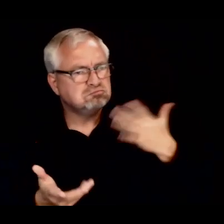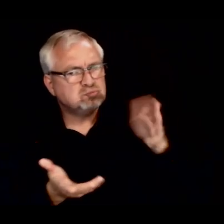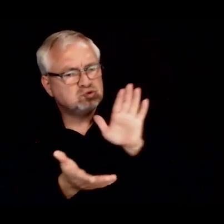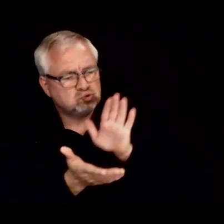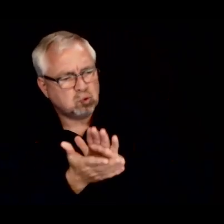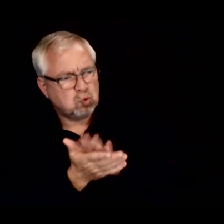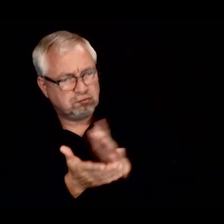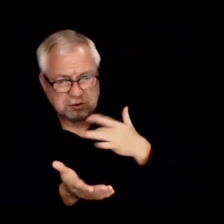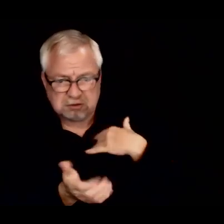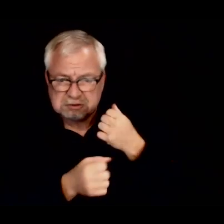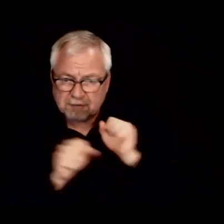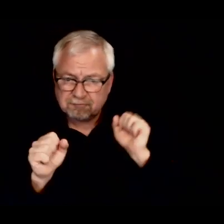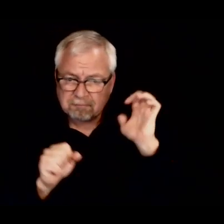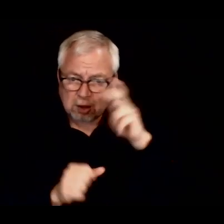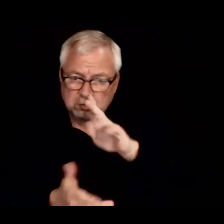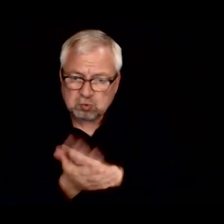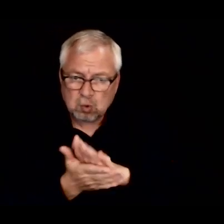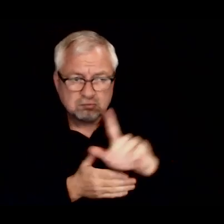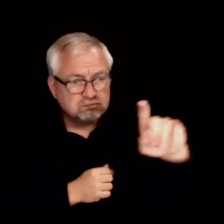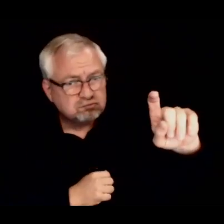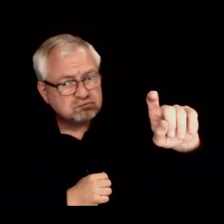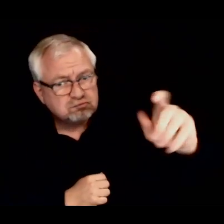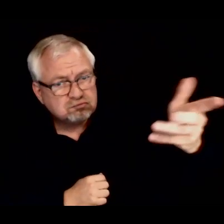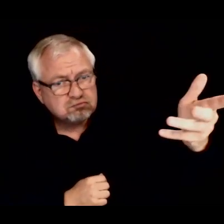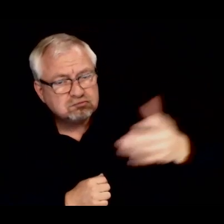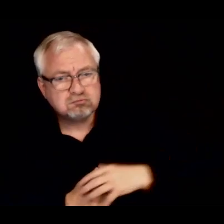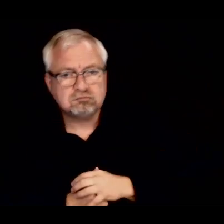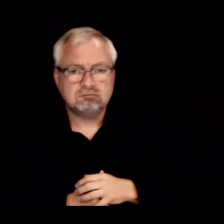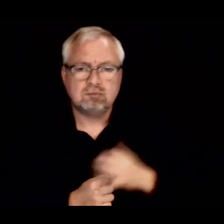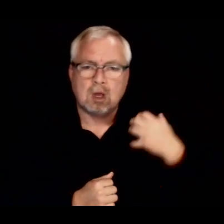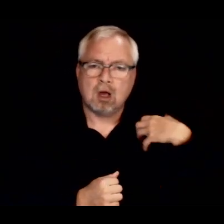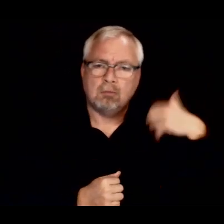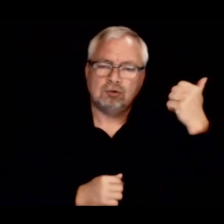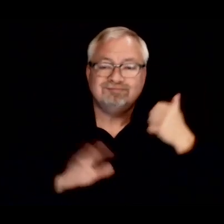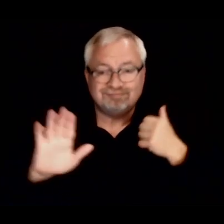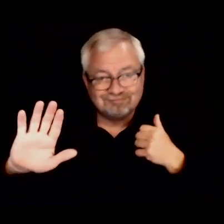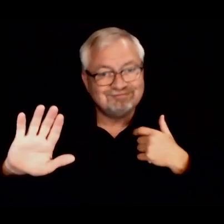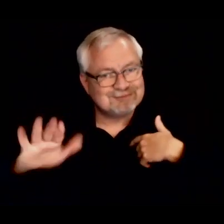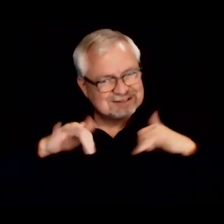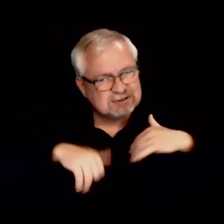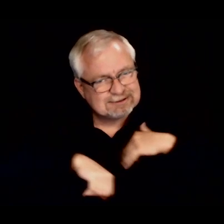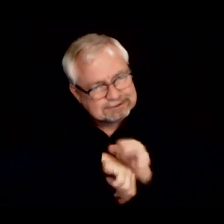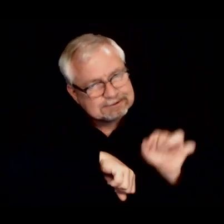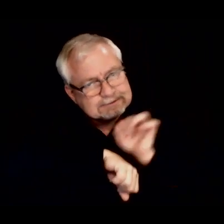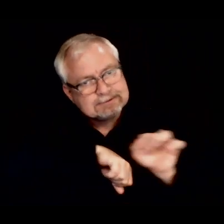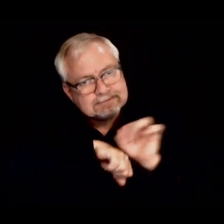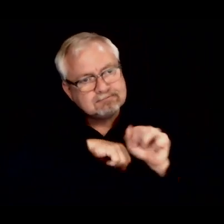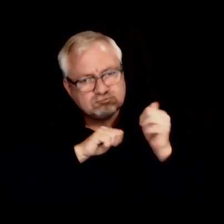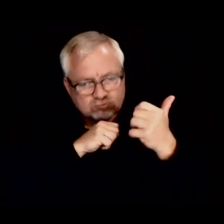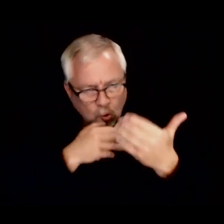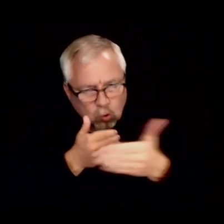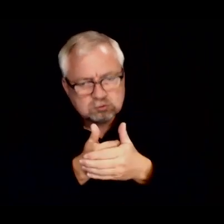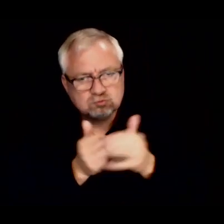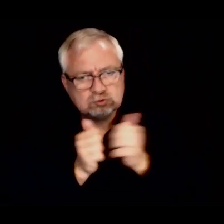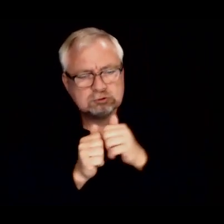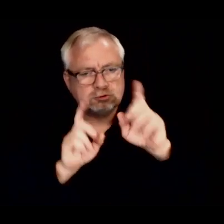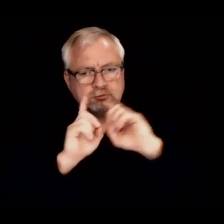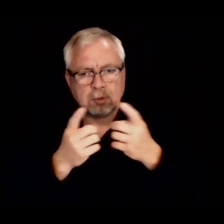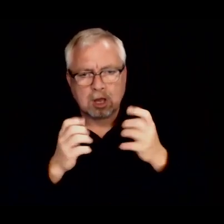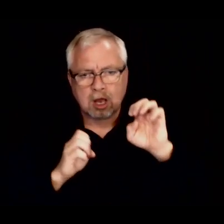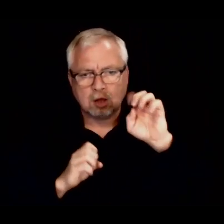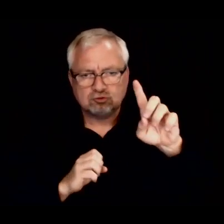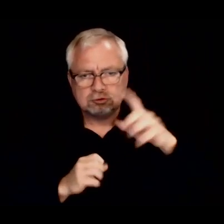Well, it is the case that we've been working closely with the Department of Education and consulting with school districts on